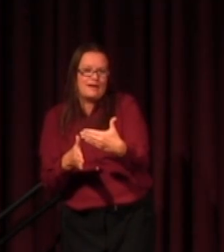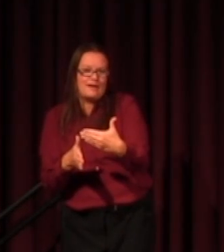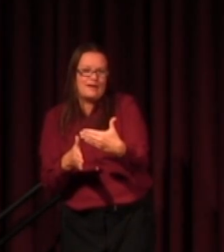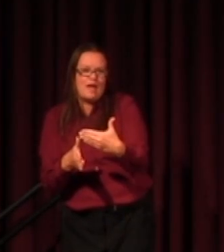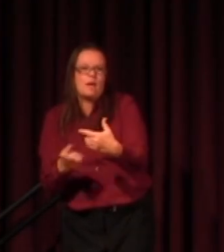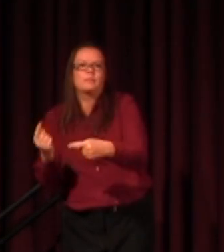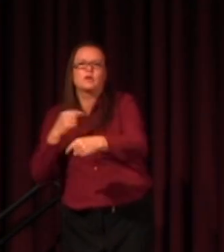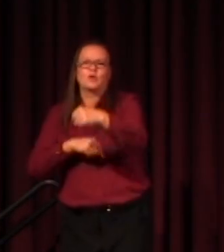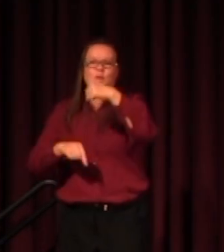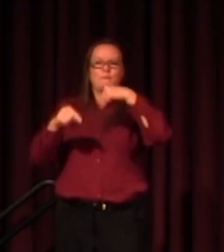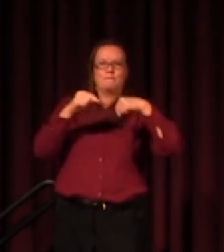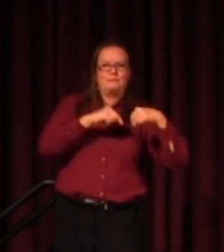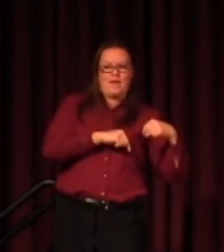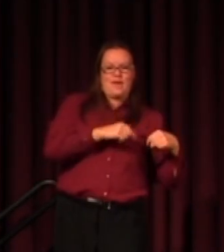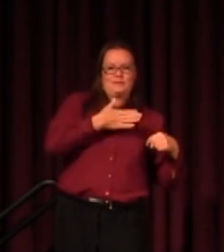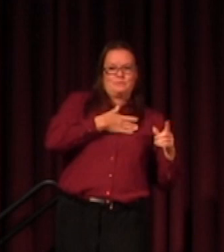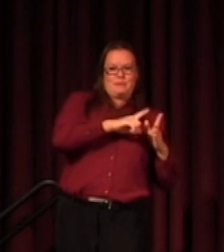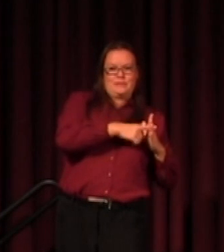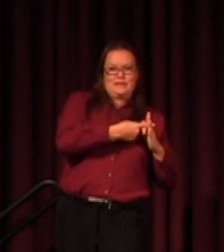started.